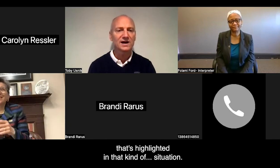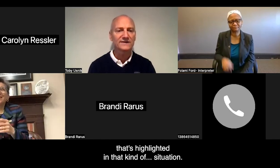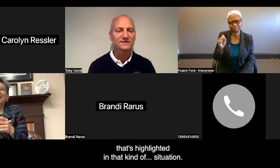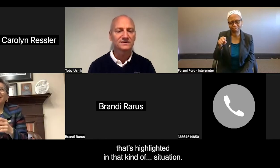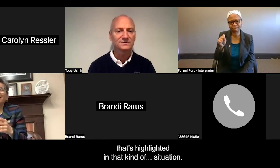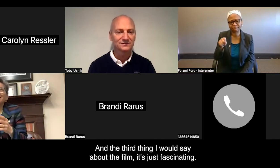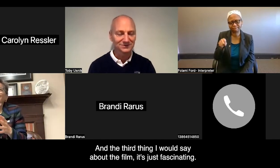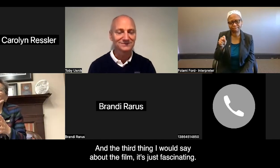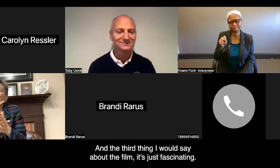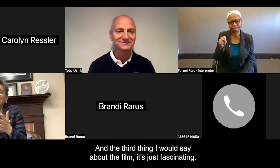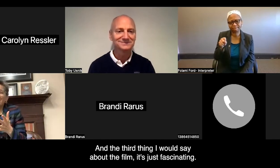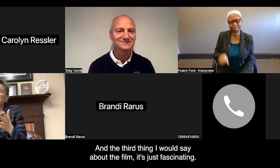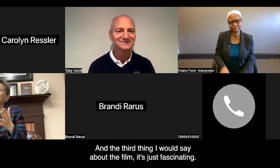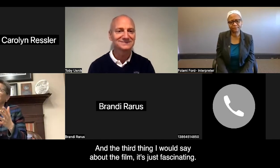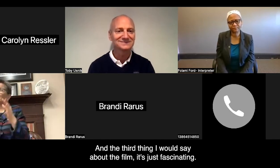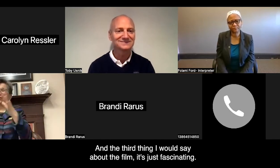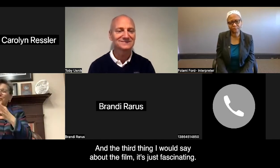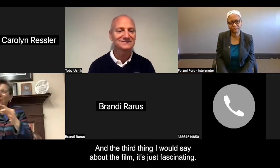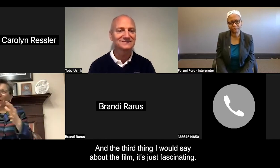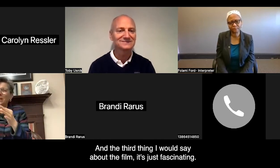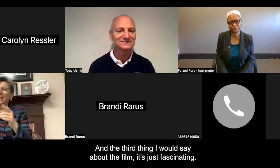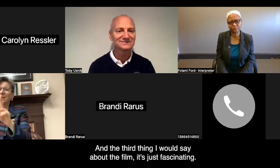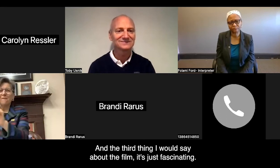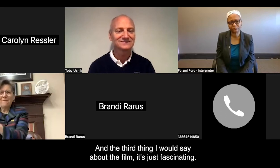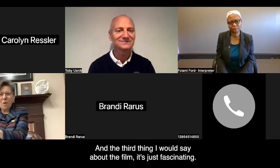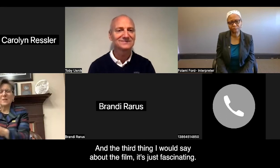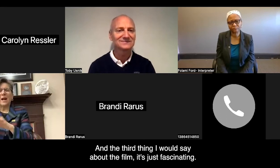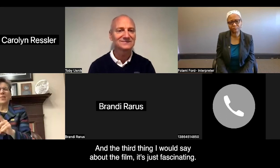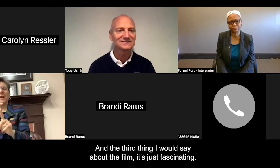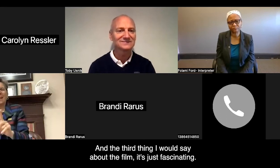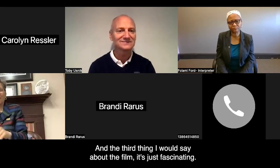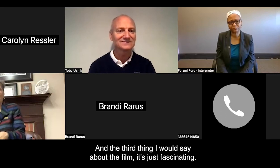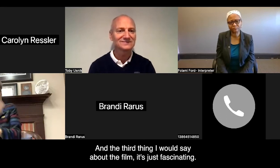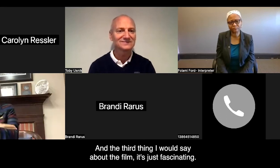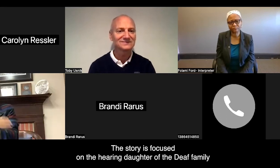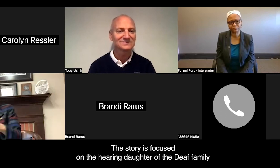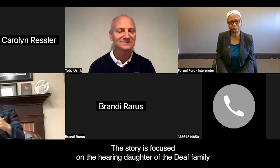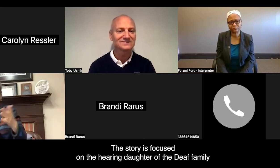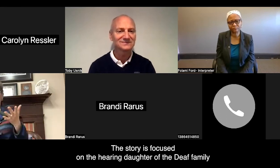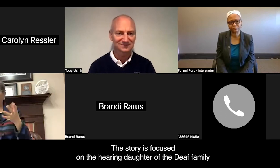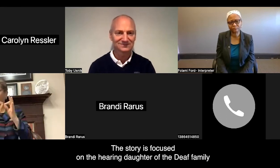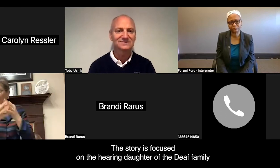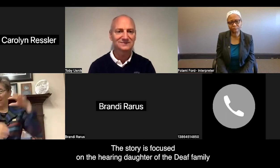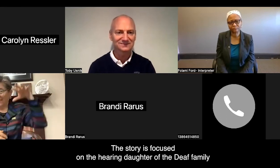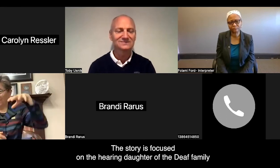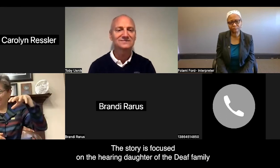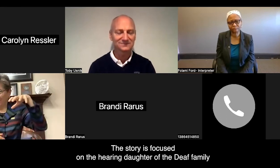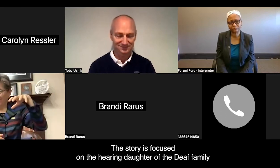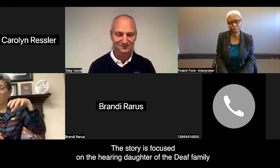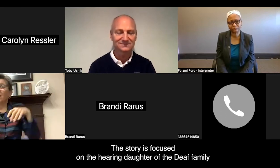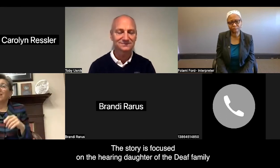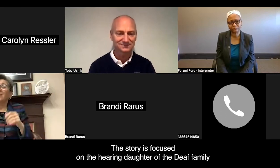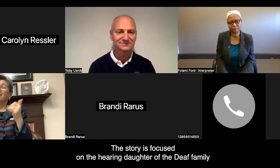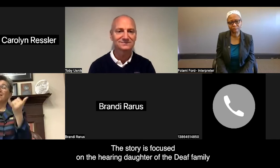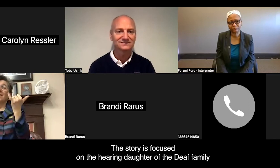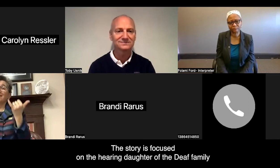And the third thing I would say about the film, it's just fascinating. The story is focused on the hearing daughter of the